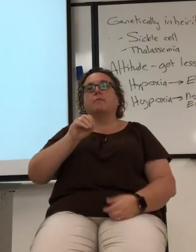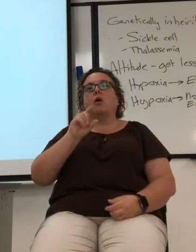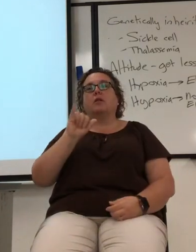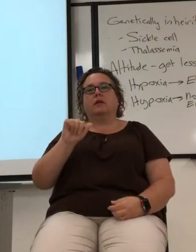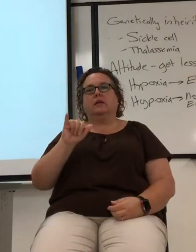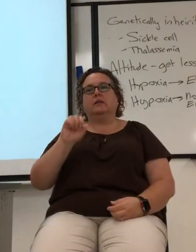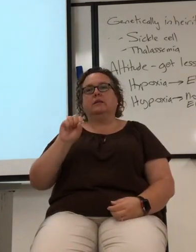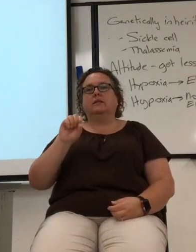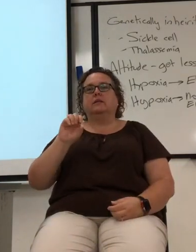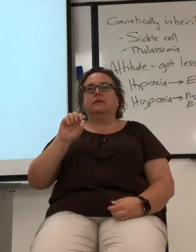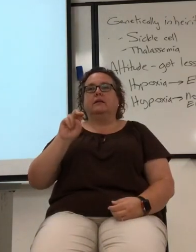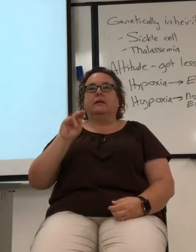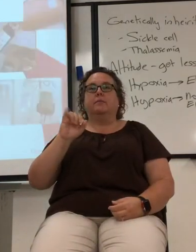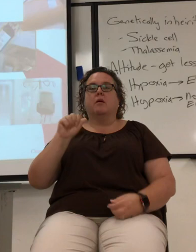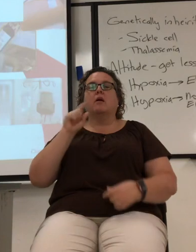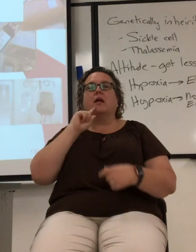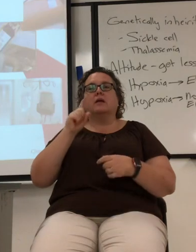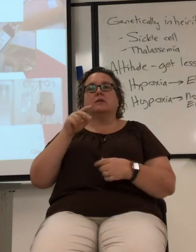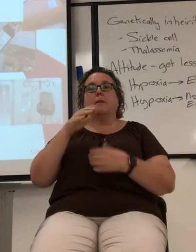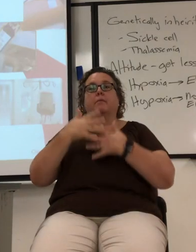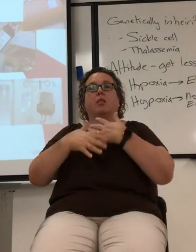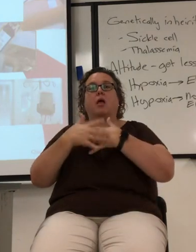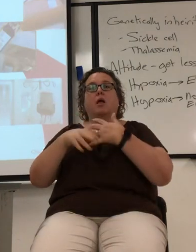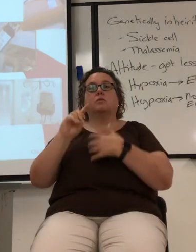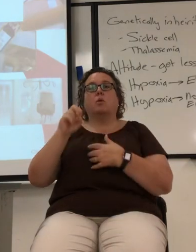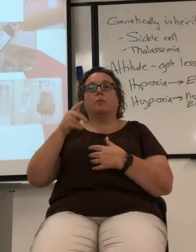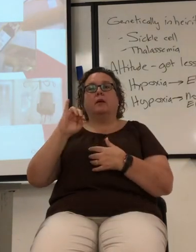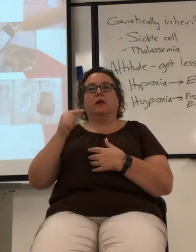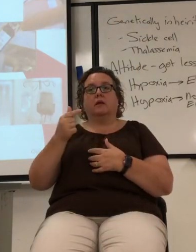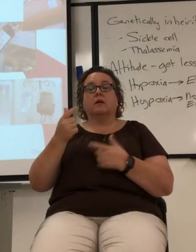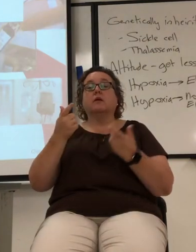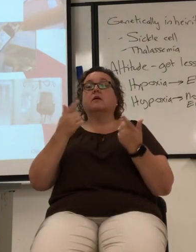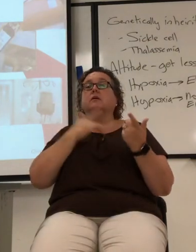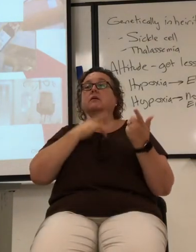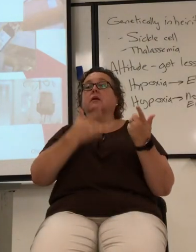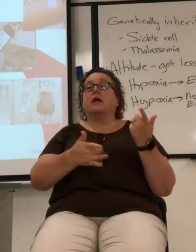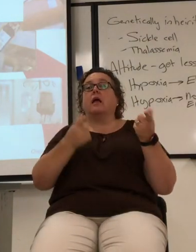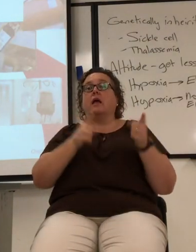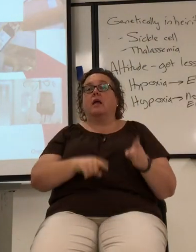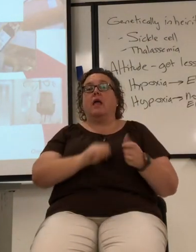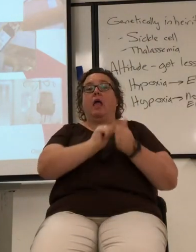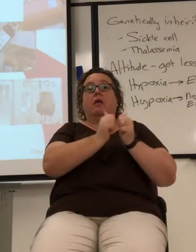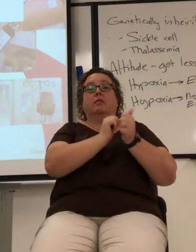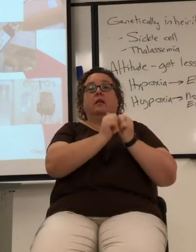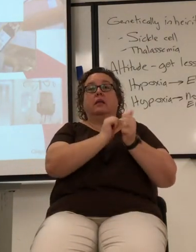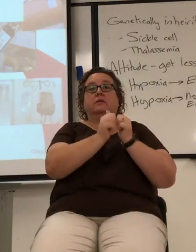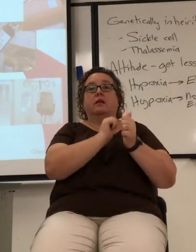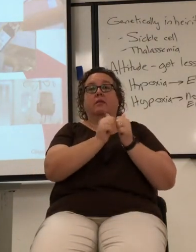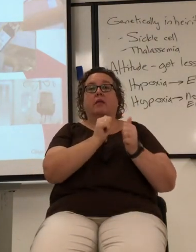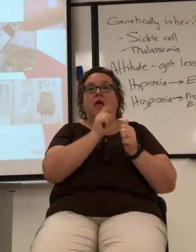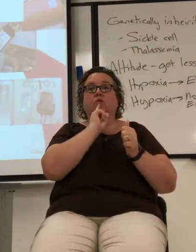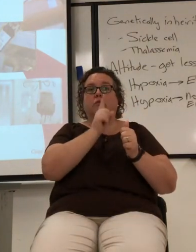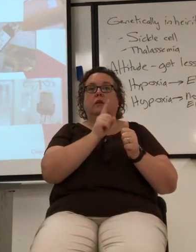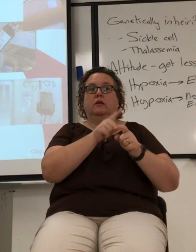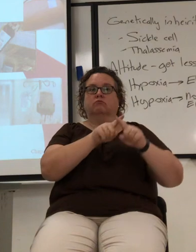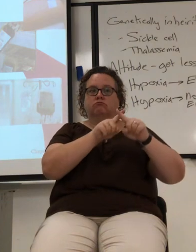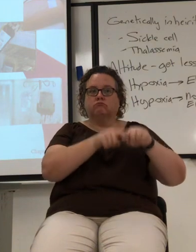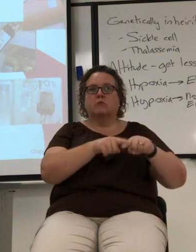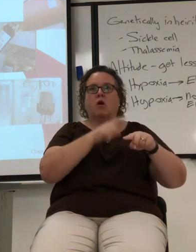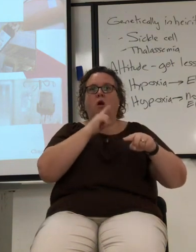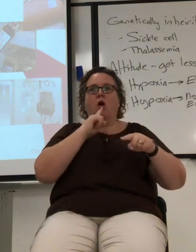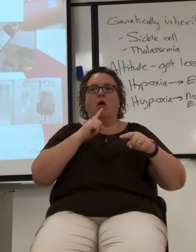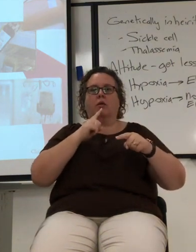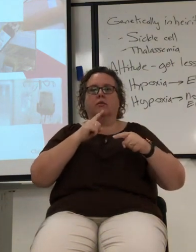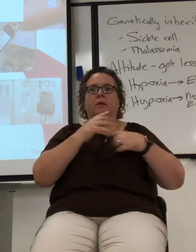as a blood doping. Usually, athletes who depend on the oxygen carrying capacity of their blood will do this illegally.